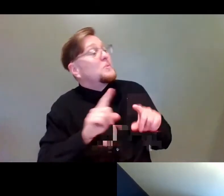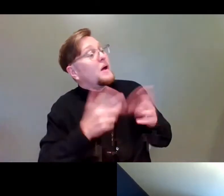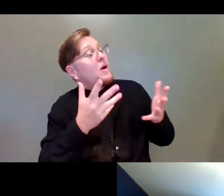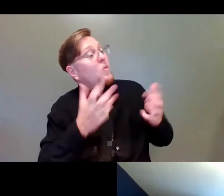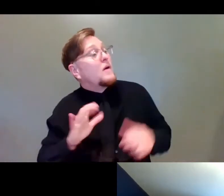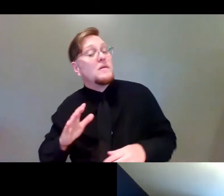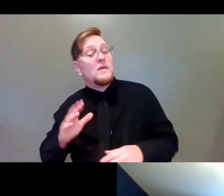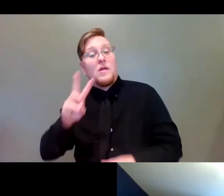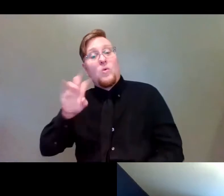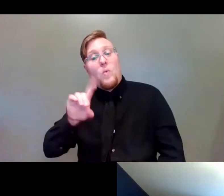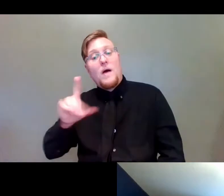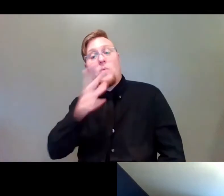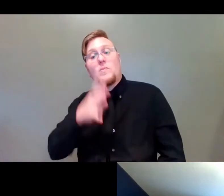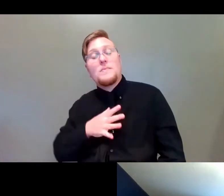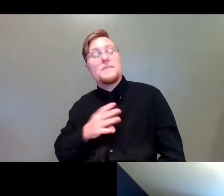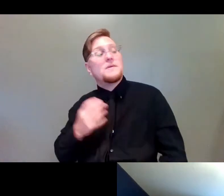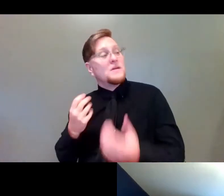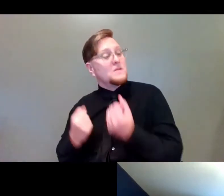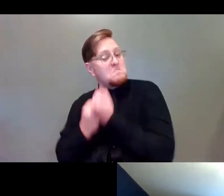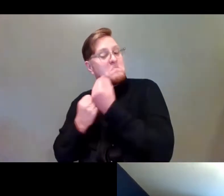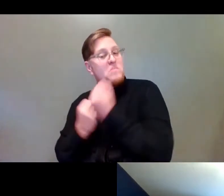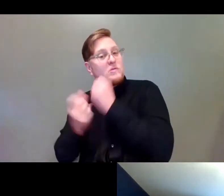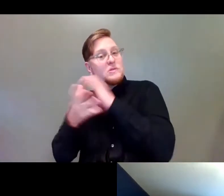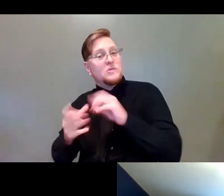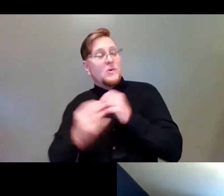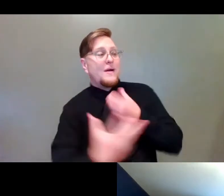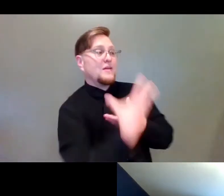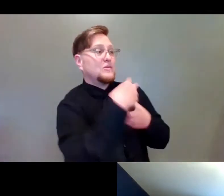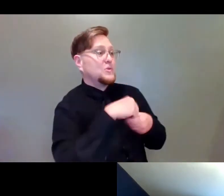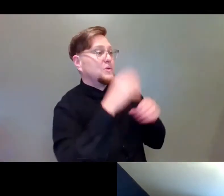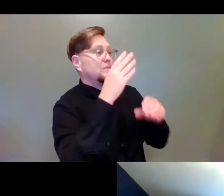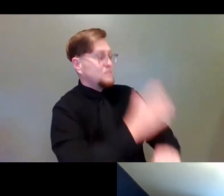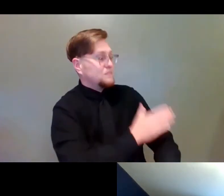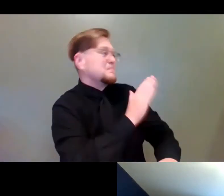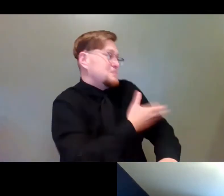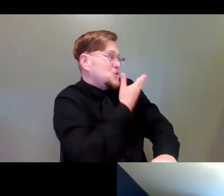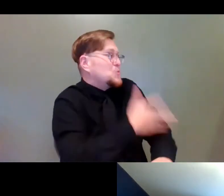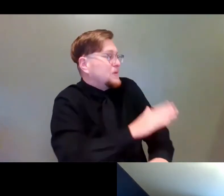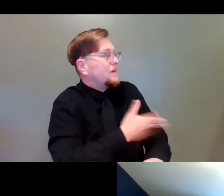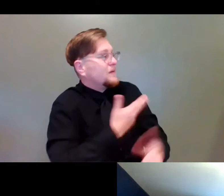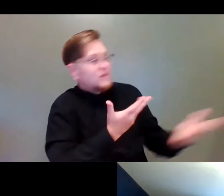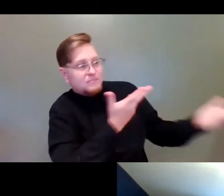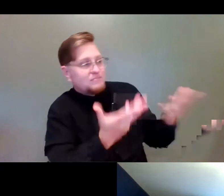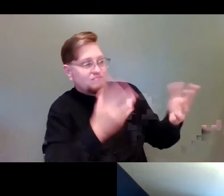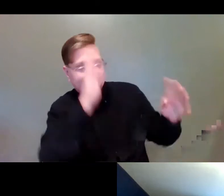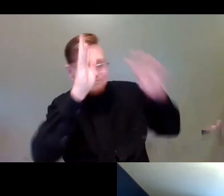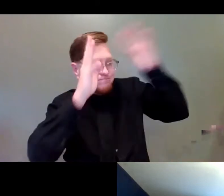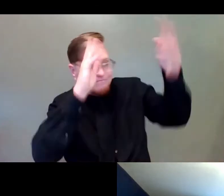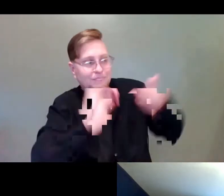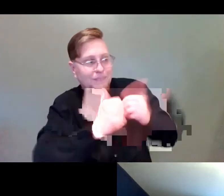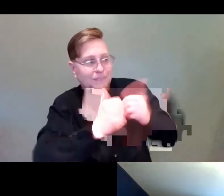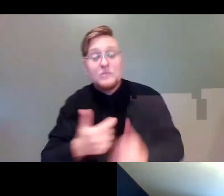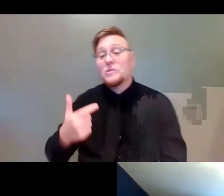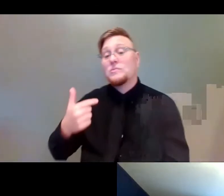this story, and I want to add music, and I want to do it differently. And we just creatively, I wrote the script,